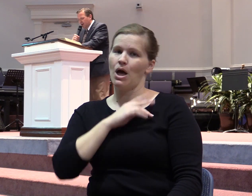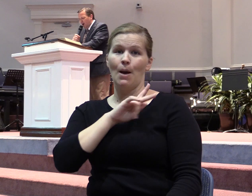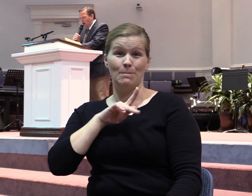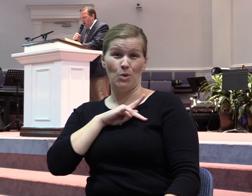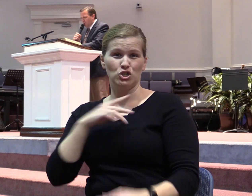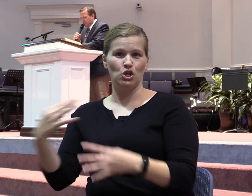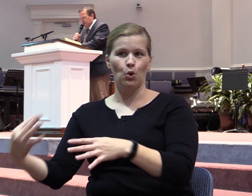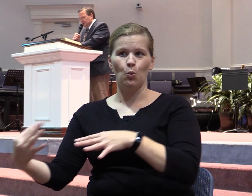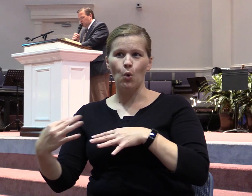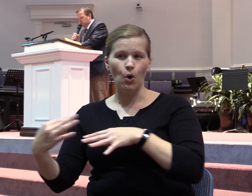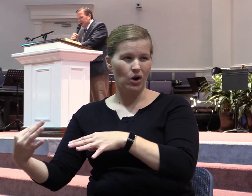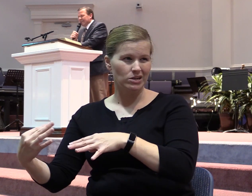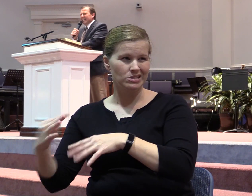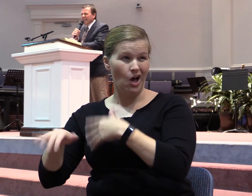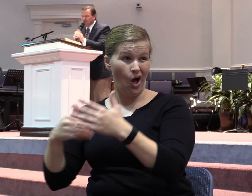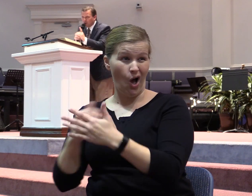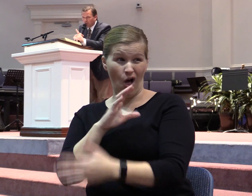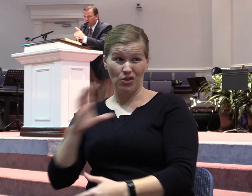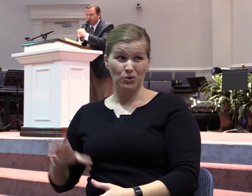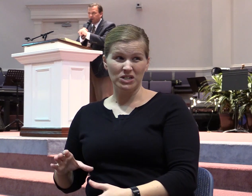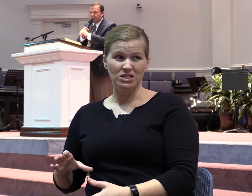all the saints were speaking evil of one another.